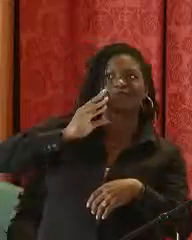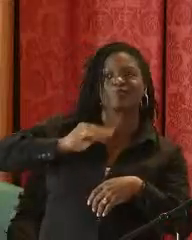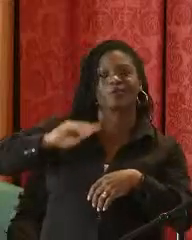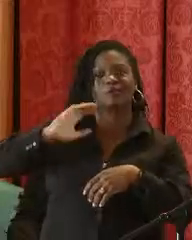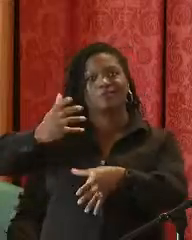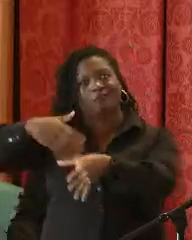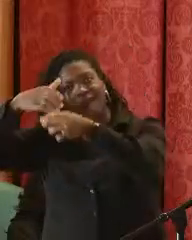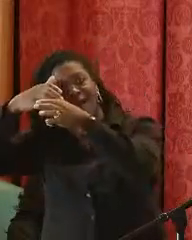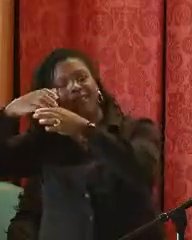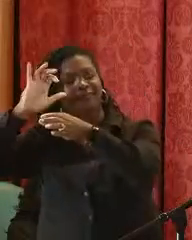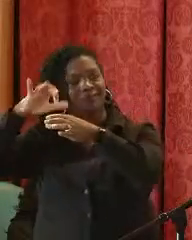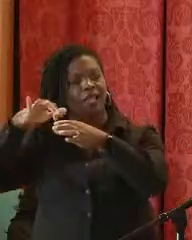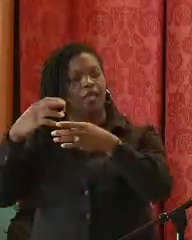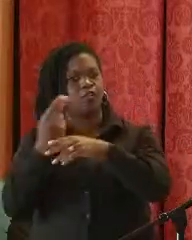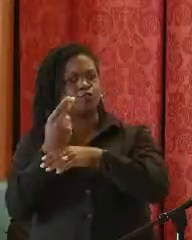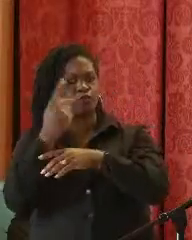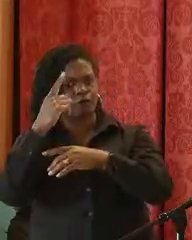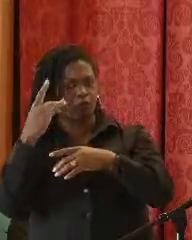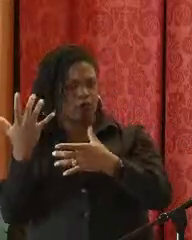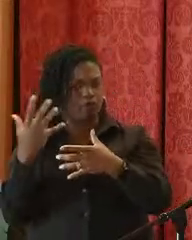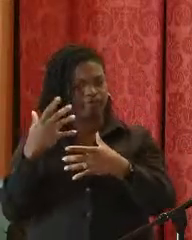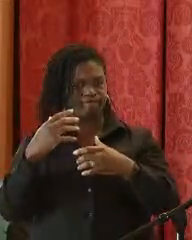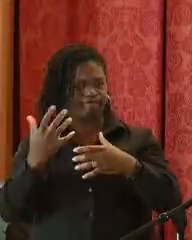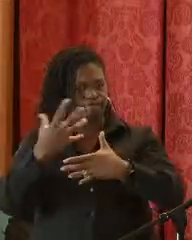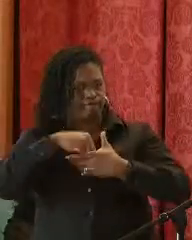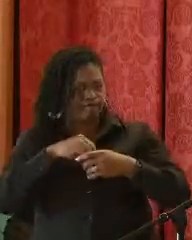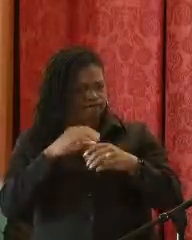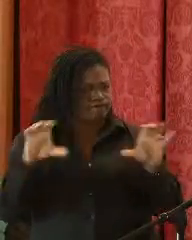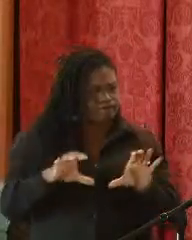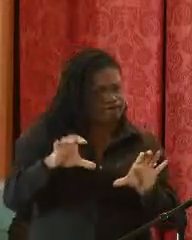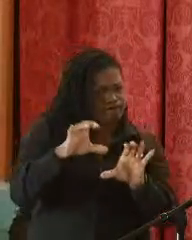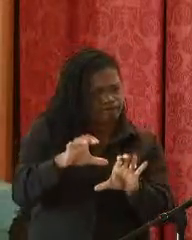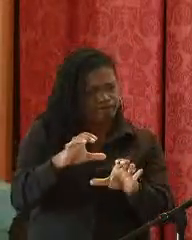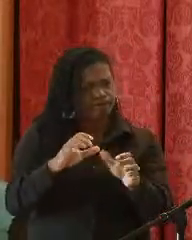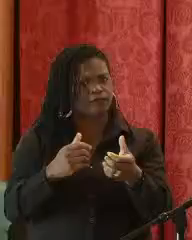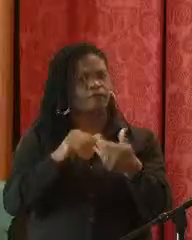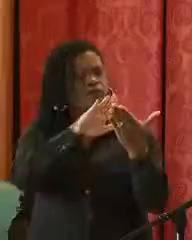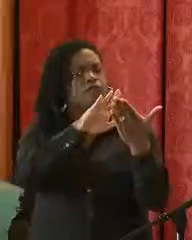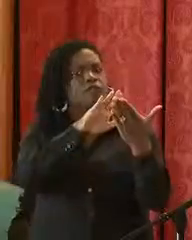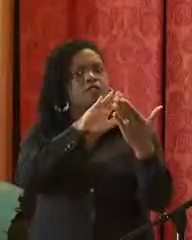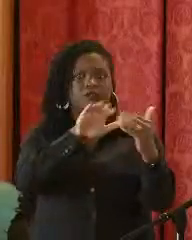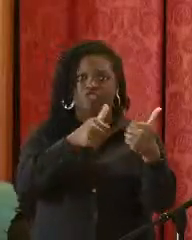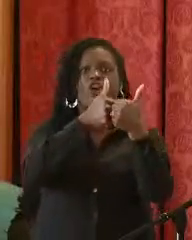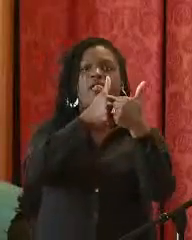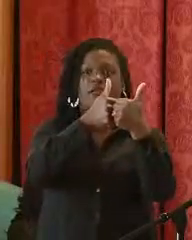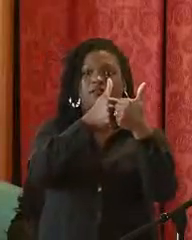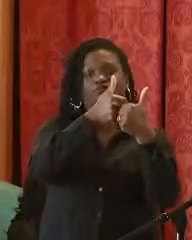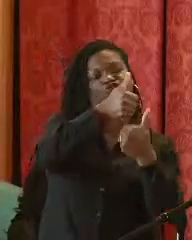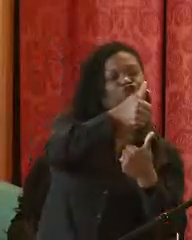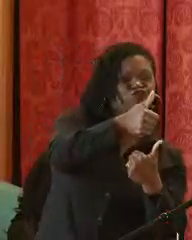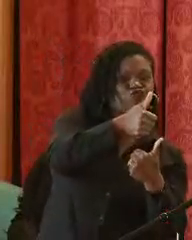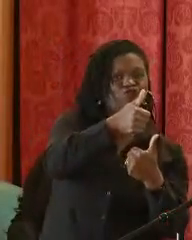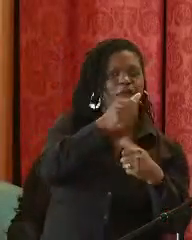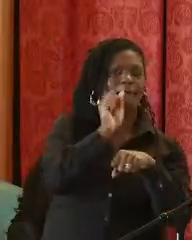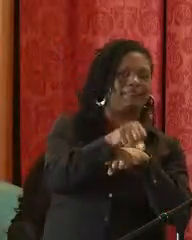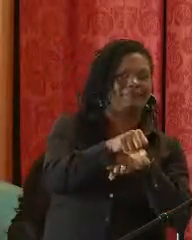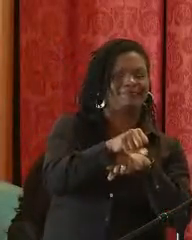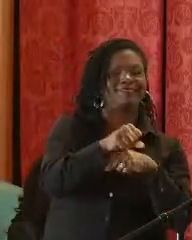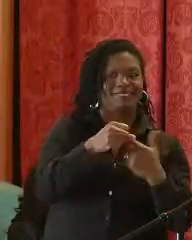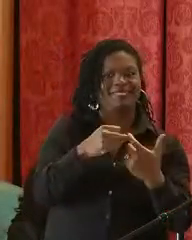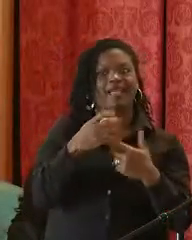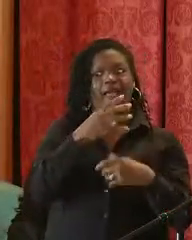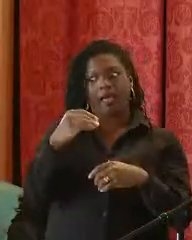made to improve services to the students of Lafourche, but to students all around the state, as he served on